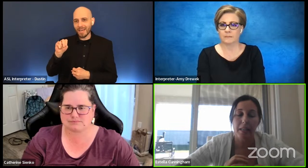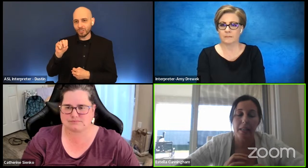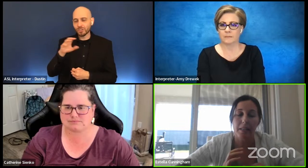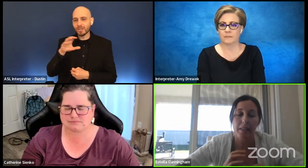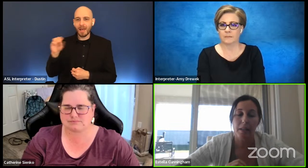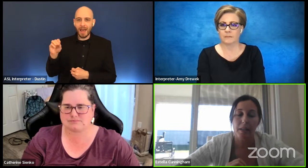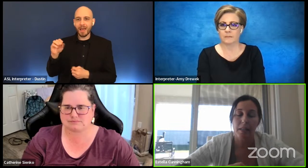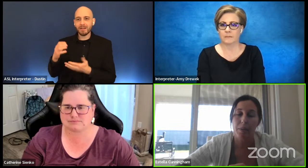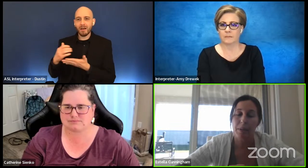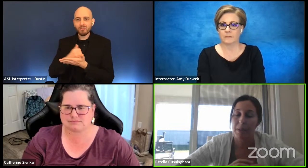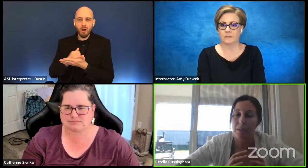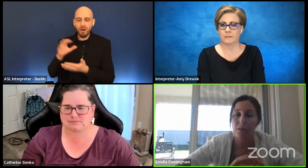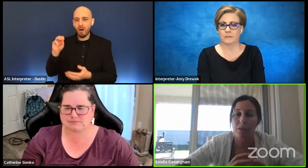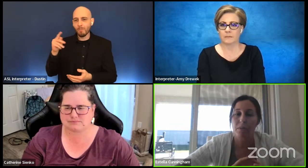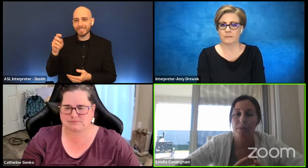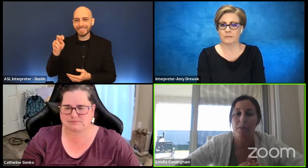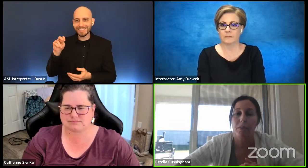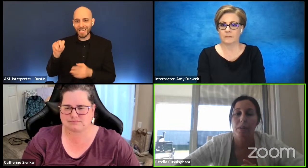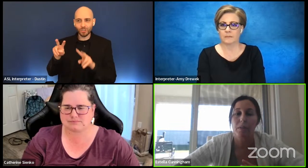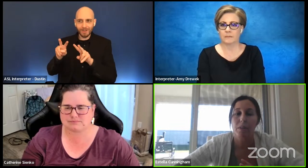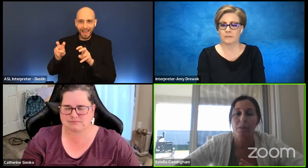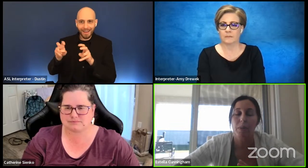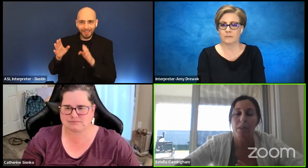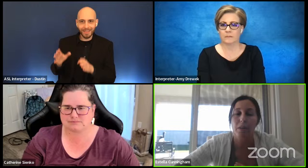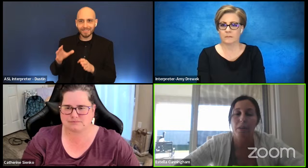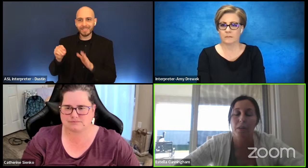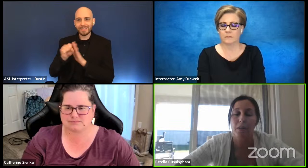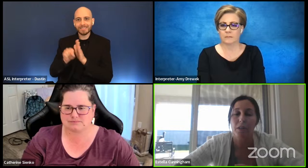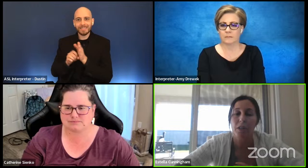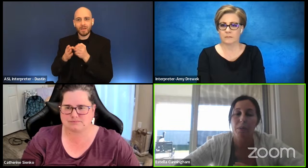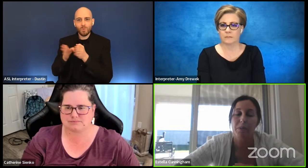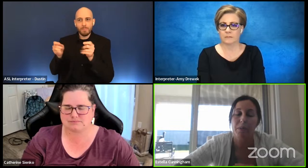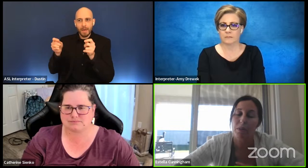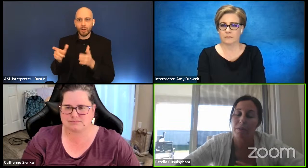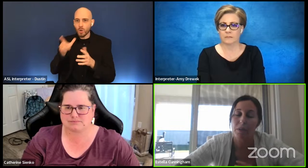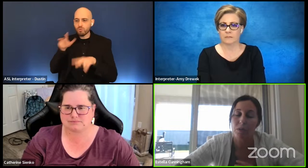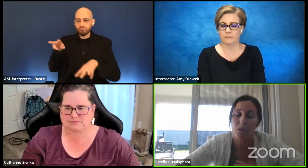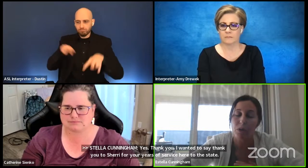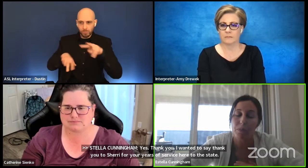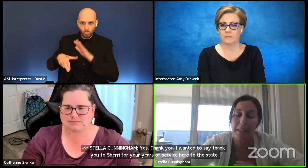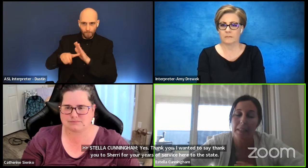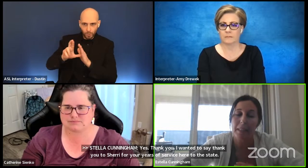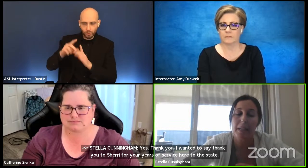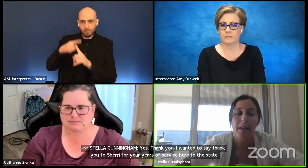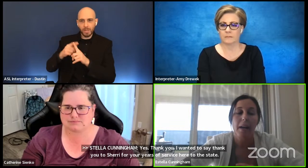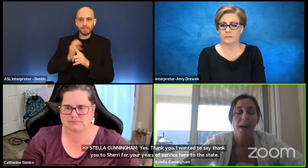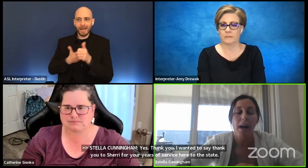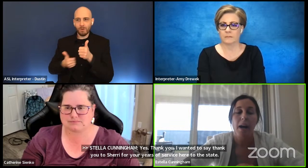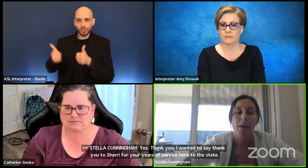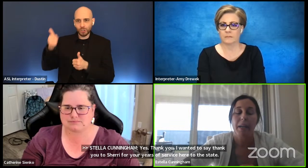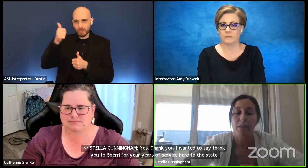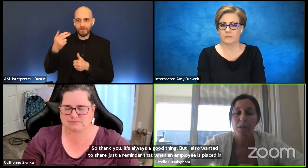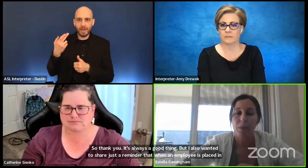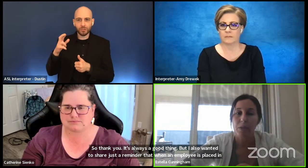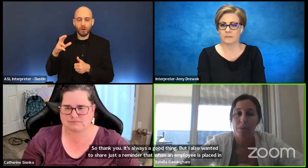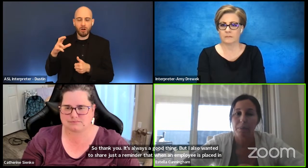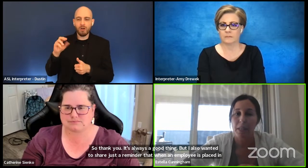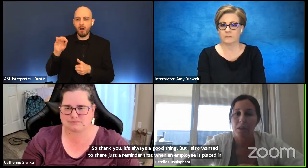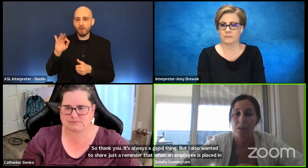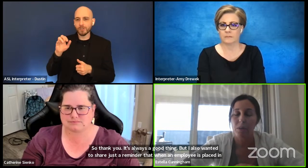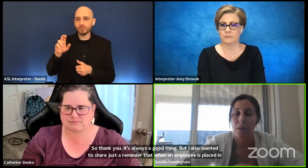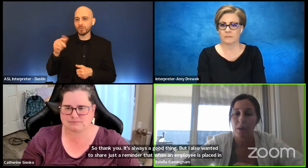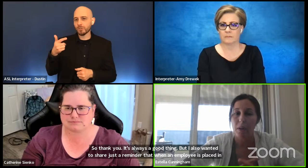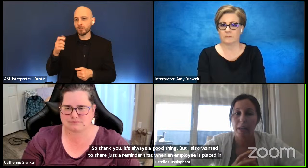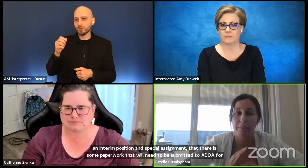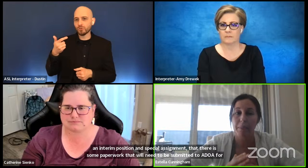analyst and statewide manager that reviews those, as well as our Chief Human Resource Officer, George McNeely. I also want to